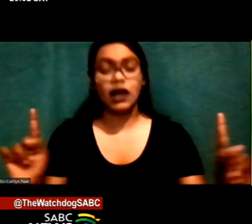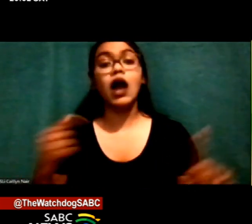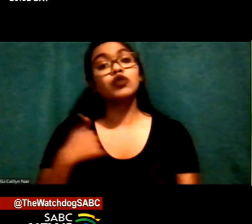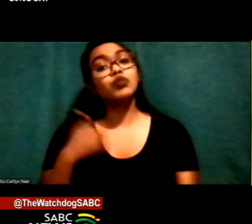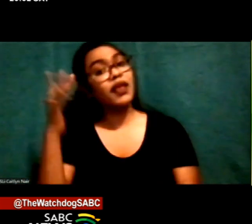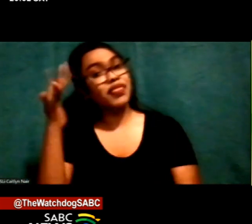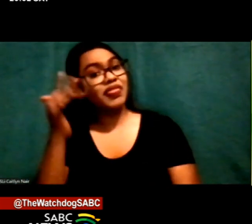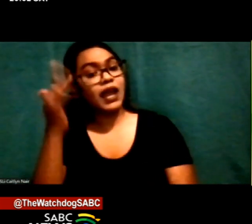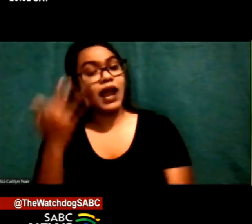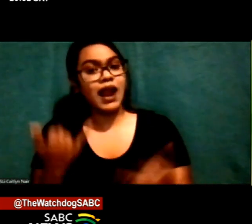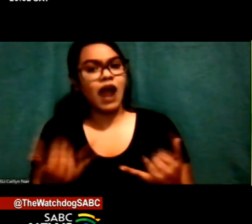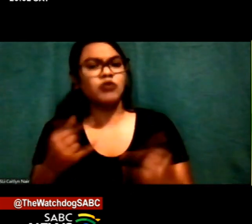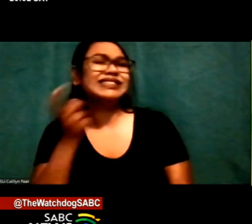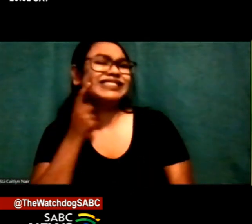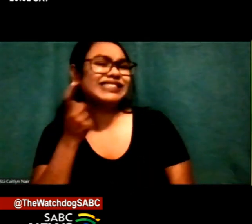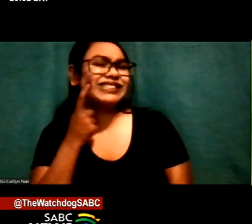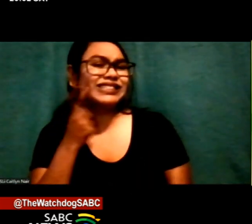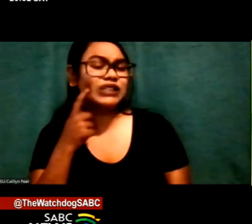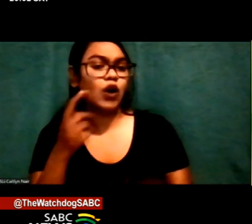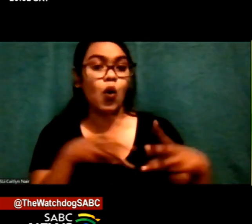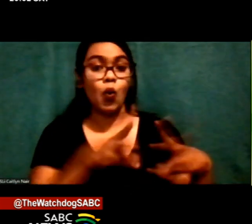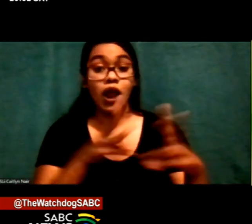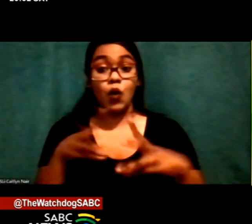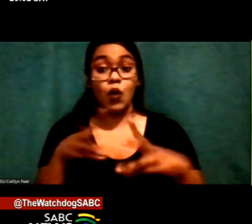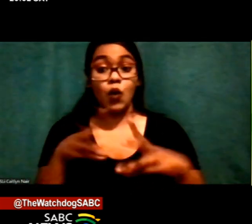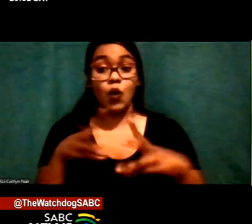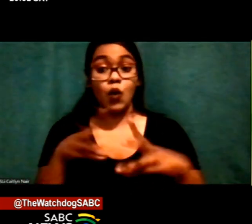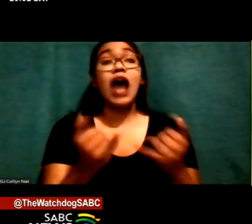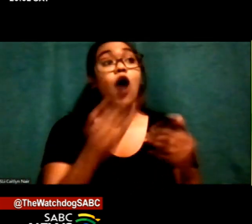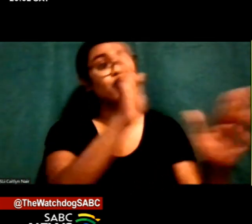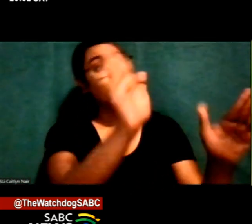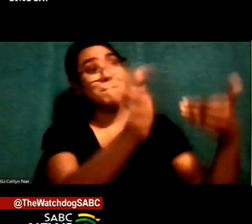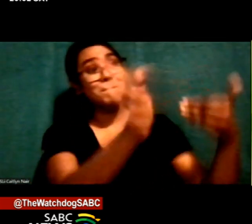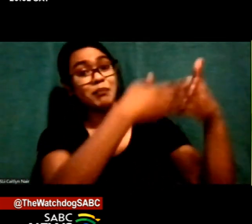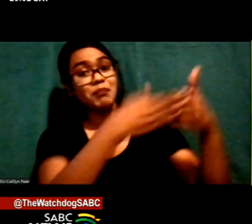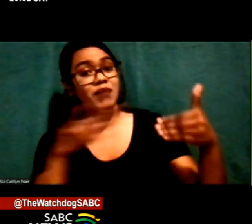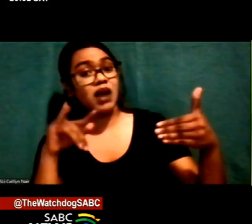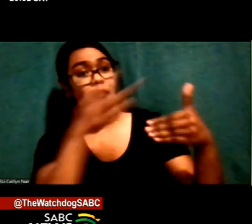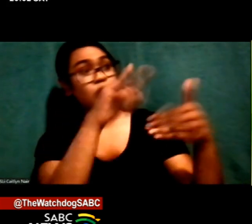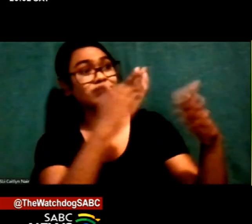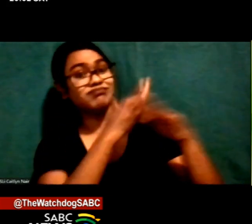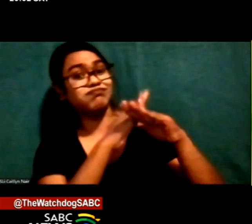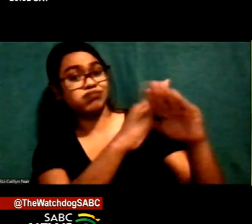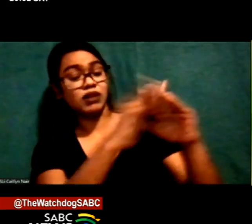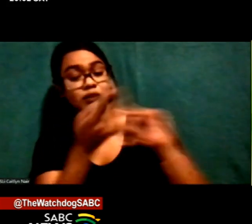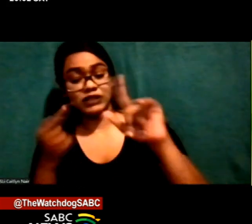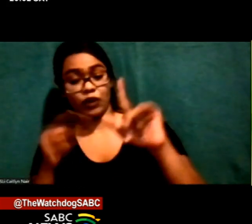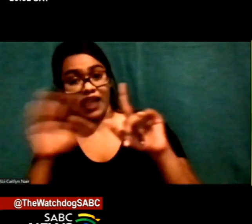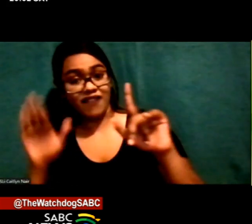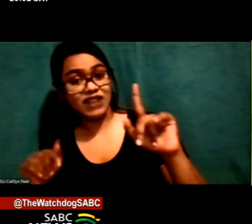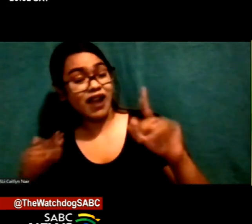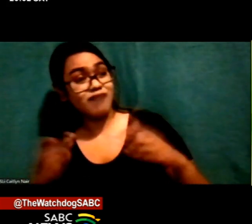thinking in a very simplistic way that if you have closed airports for people from particular